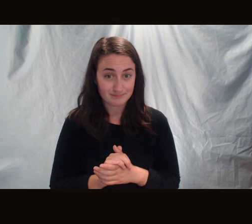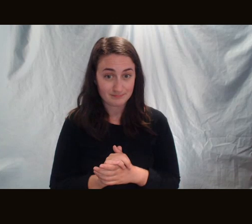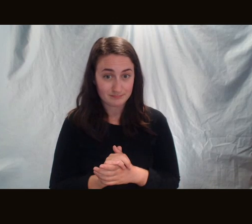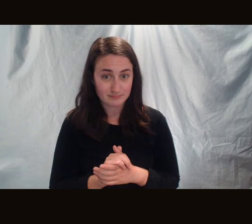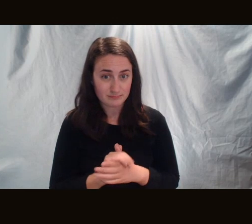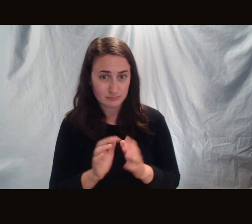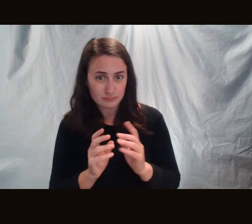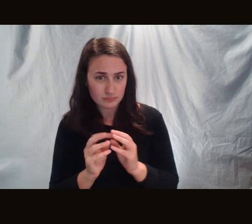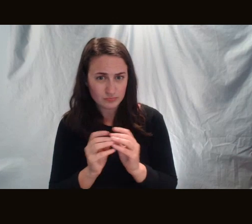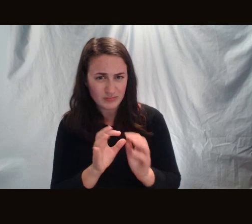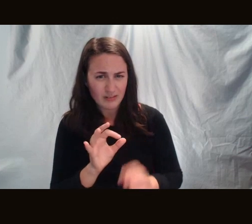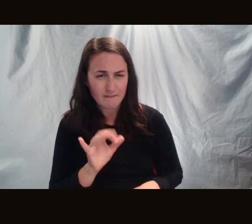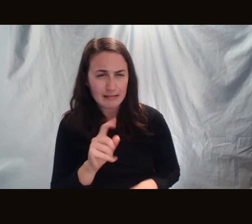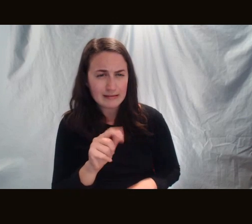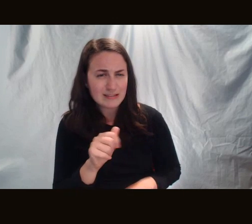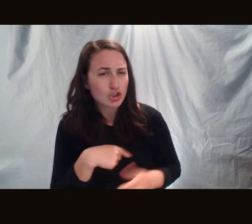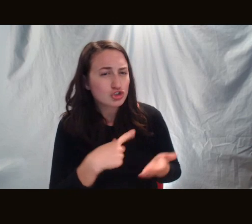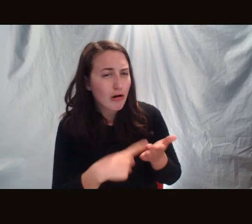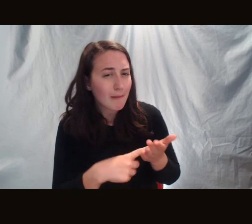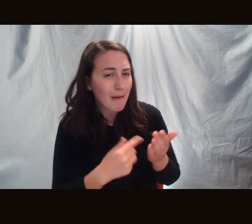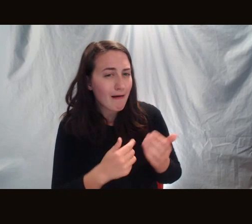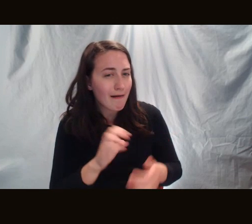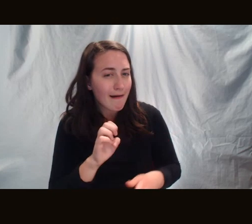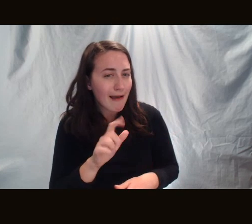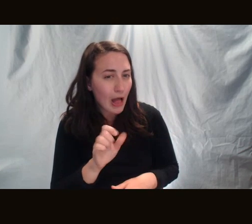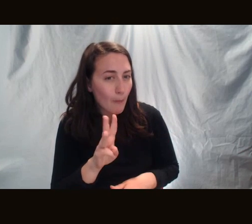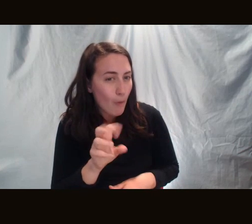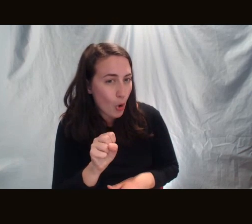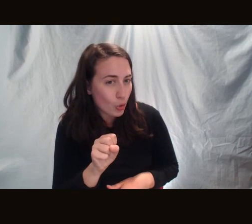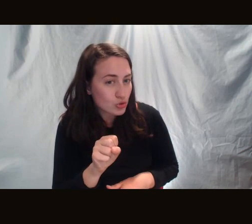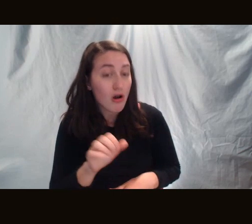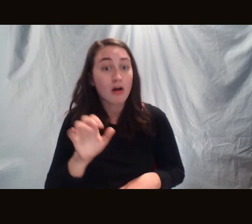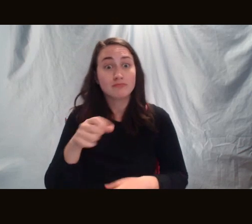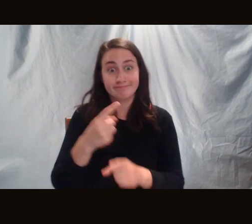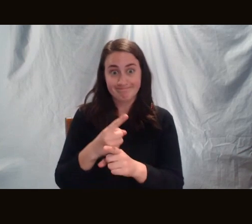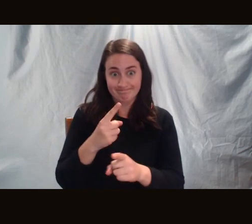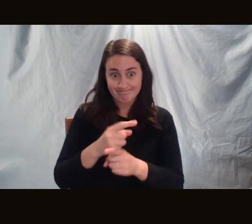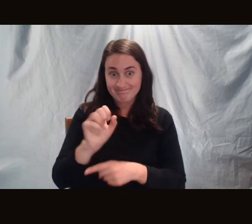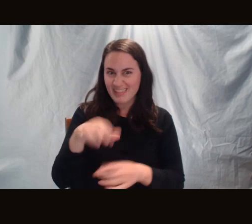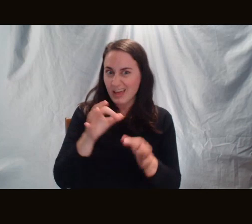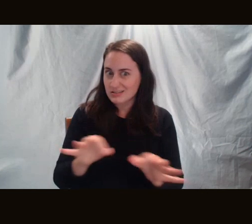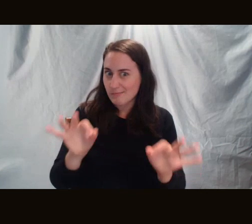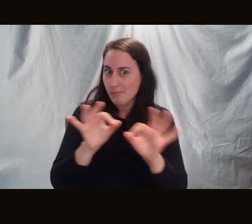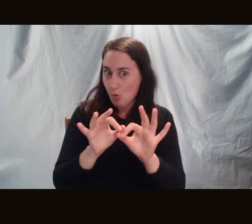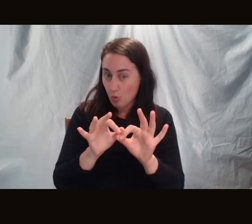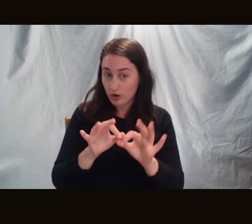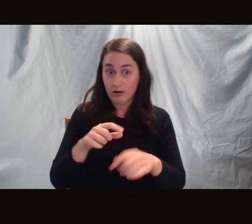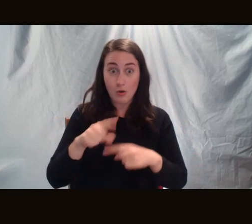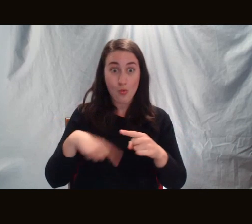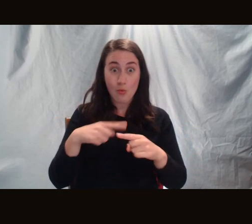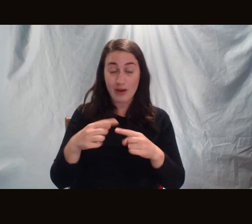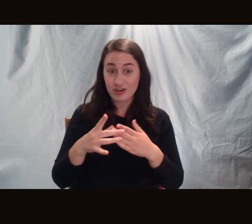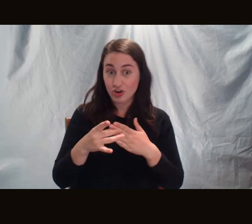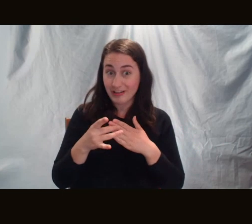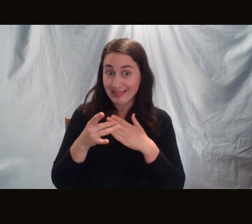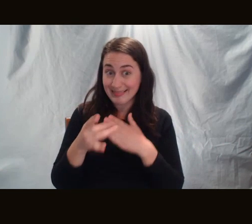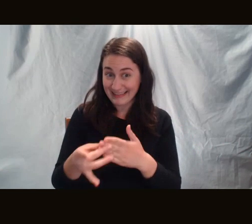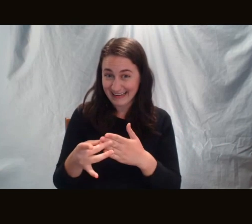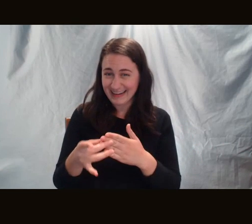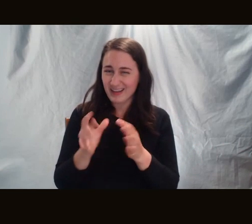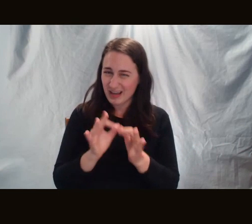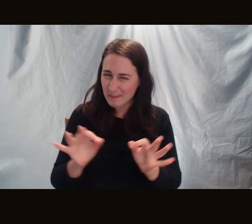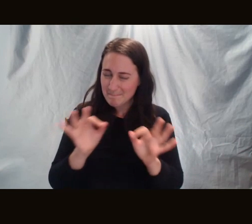Talk about not bringing your elbows out and keeping them. Yes, this is important. If you're leading, when you're turning, you want to keep the elbow